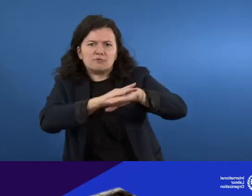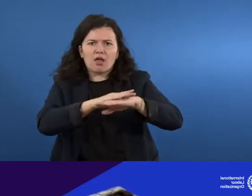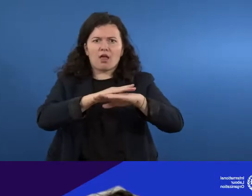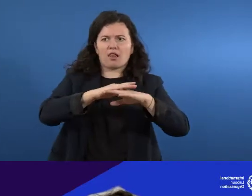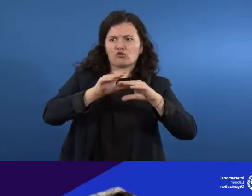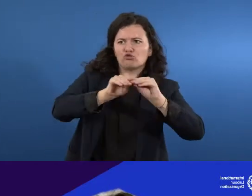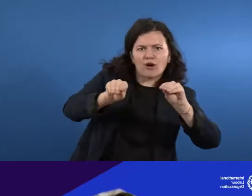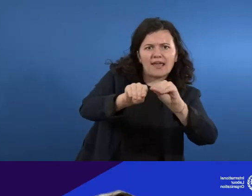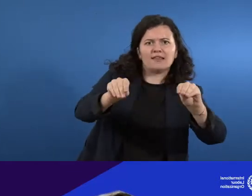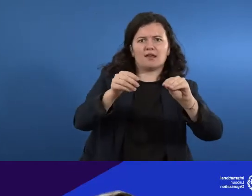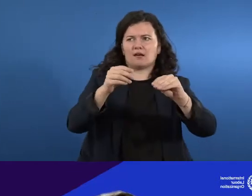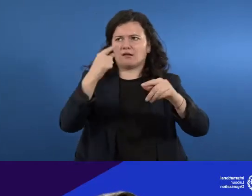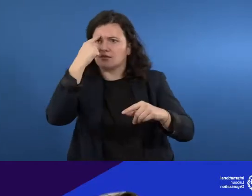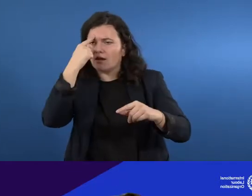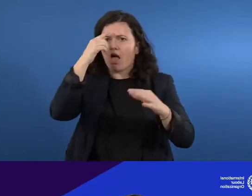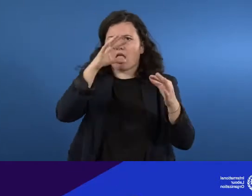Sure, Jürgen.